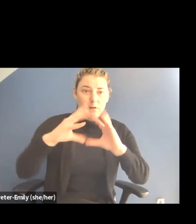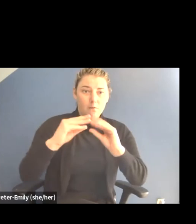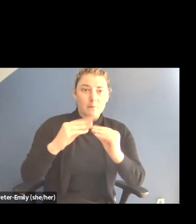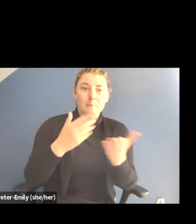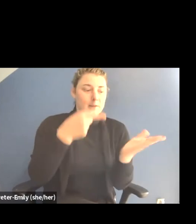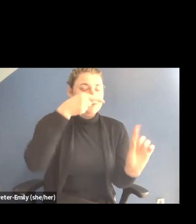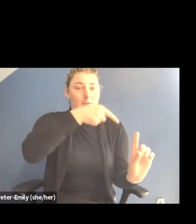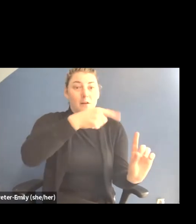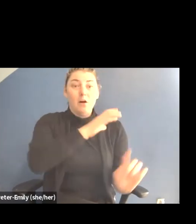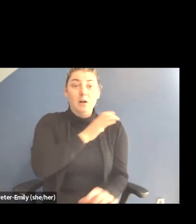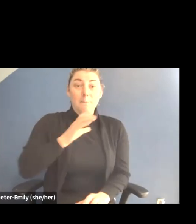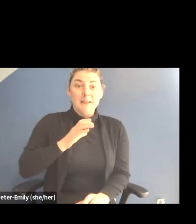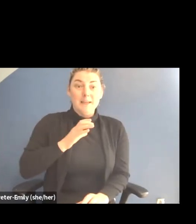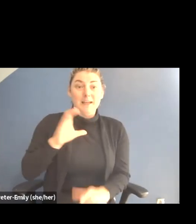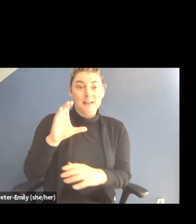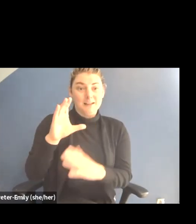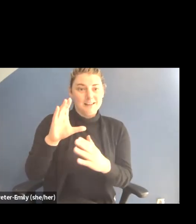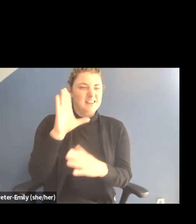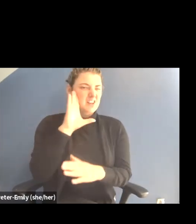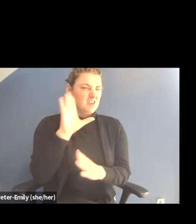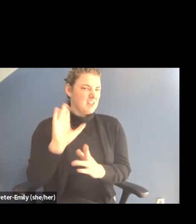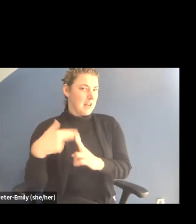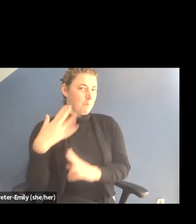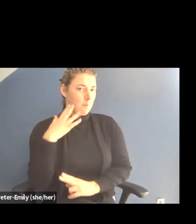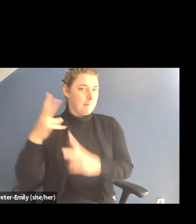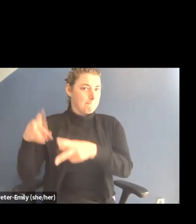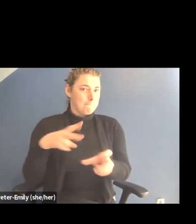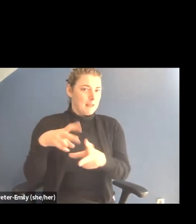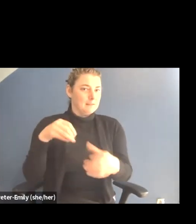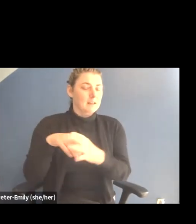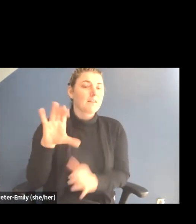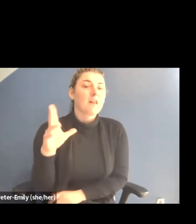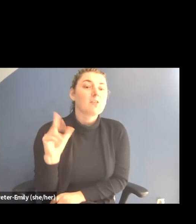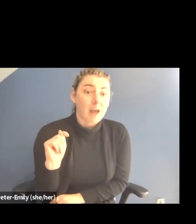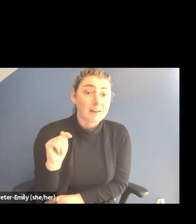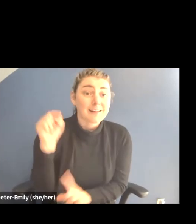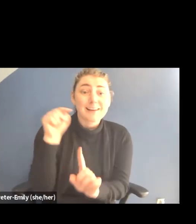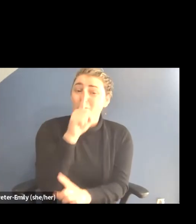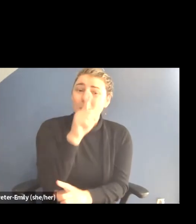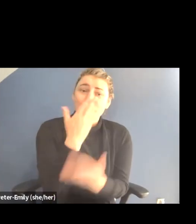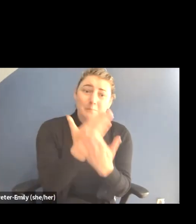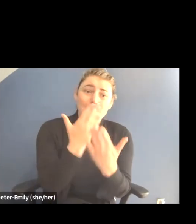our conference committee some love. Their names are gonna be pasted in the chat. A